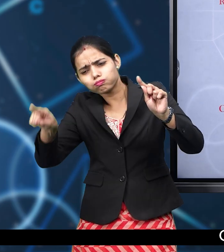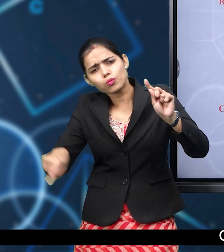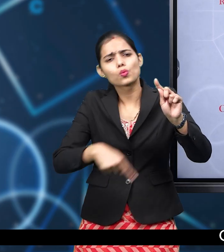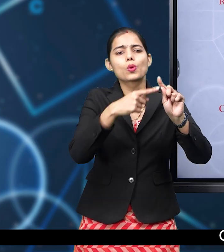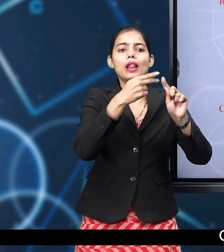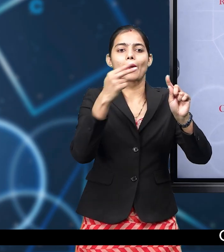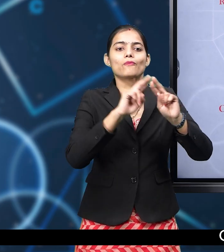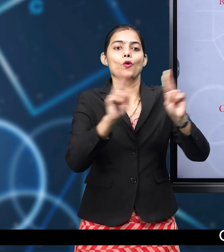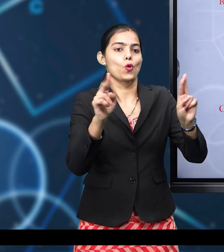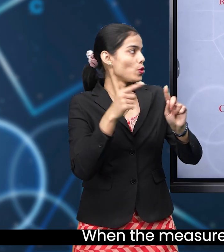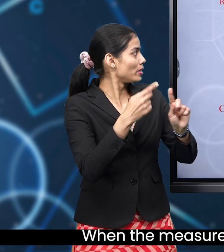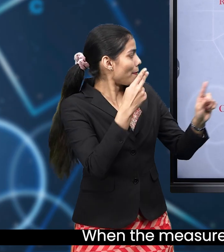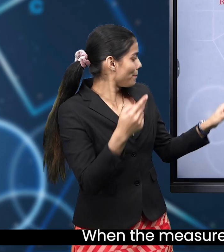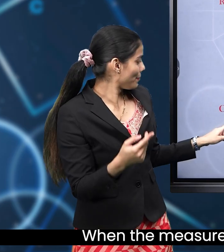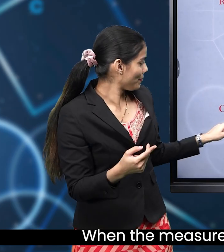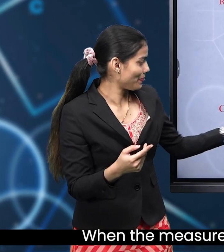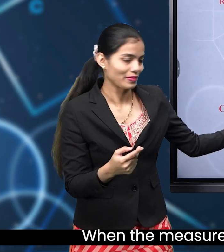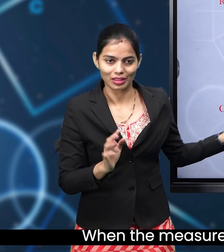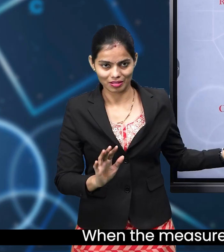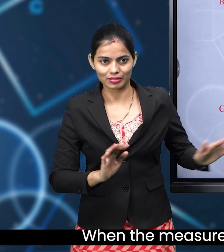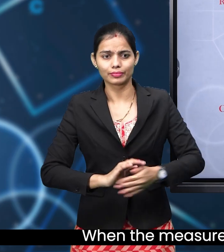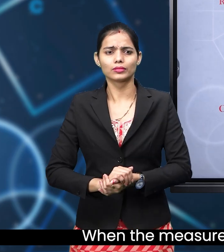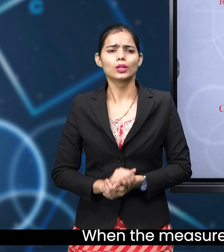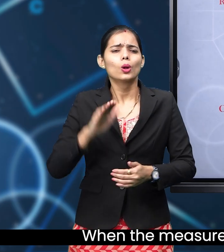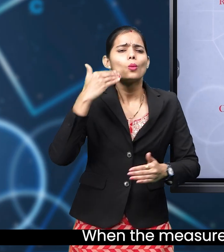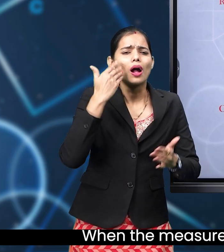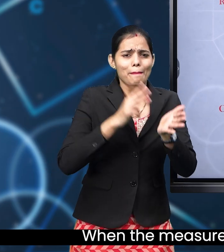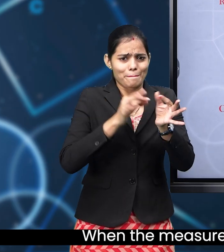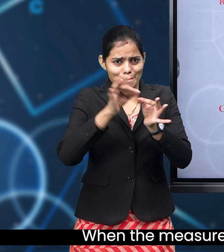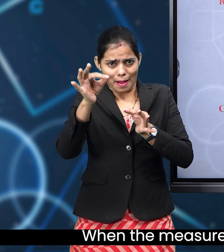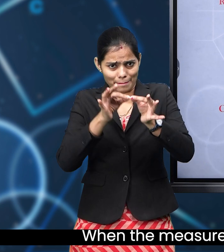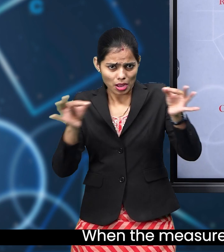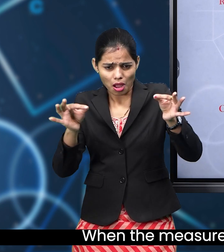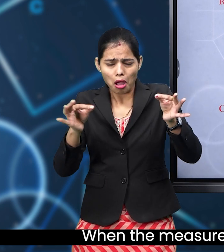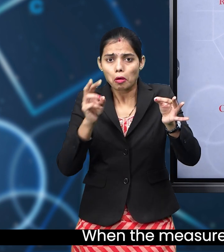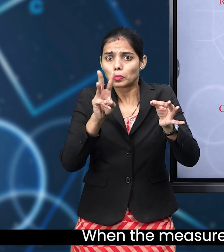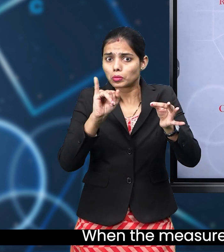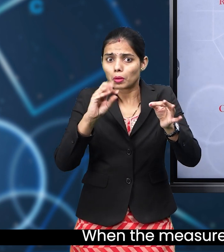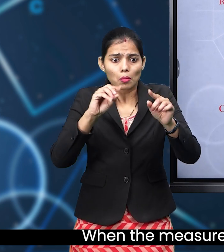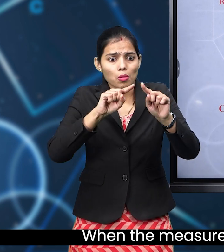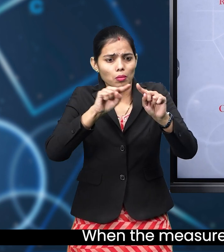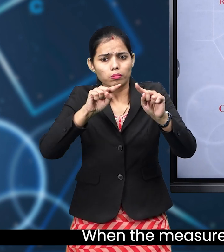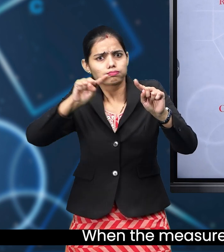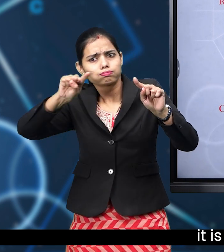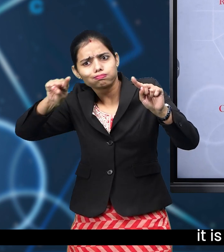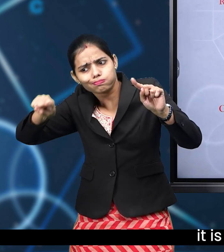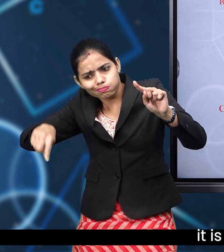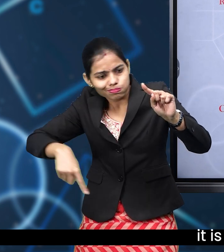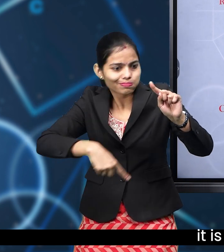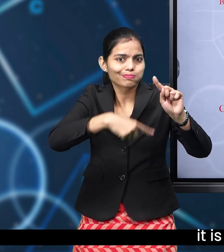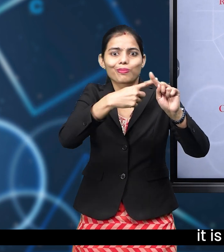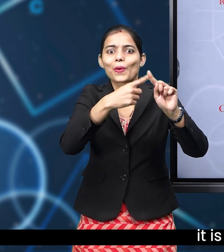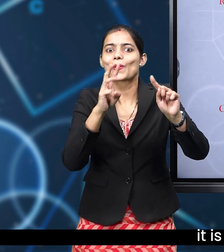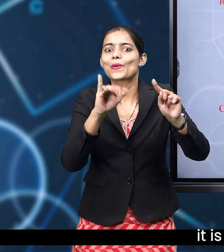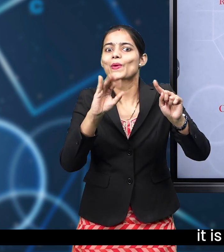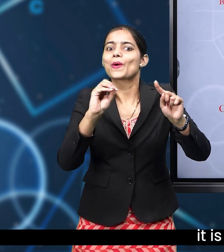Complete angle. When the measurement of an angle is equal to 360 degree, it is a